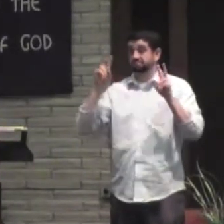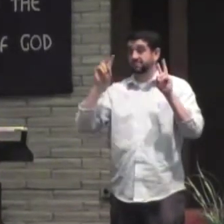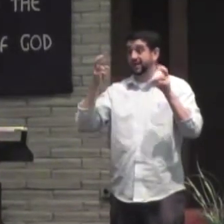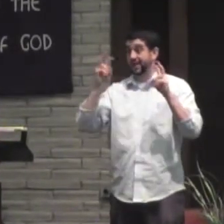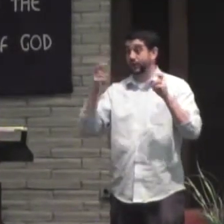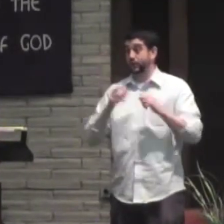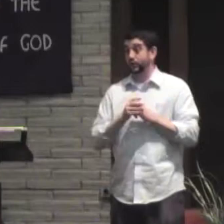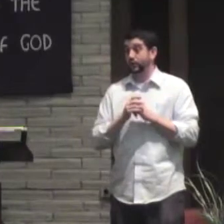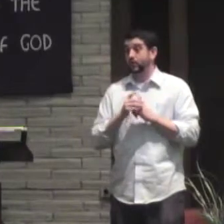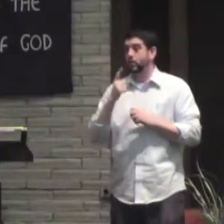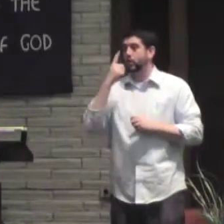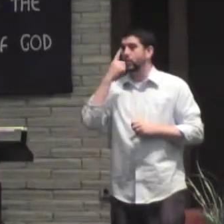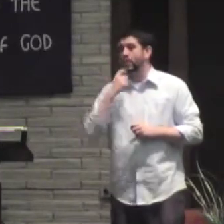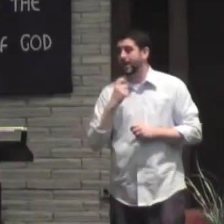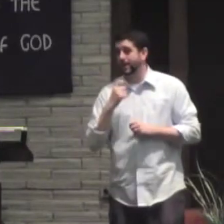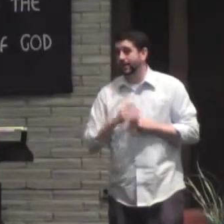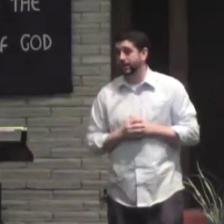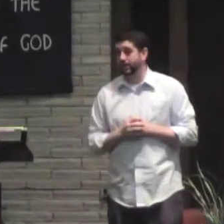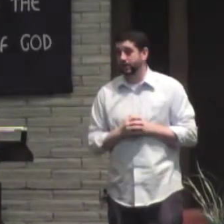sermon, Red.